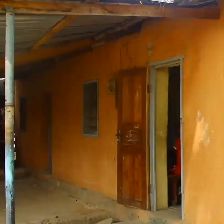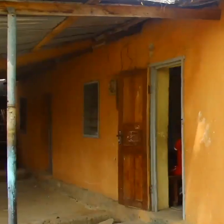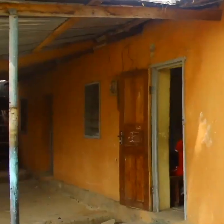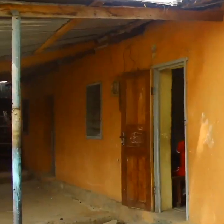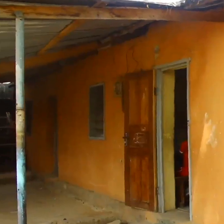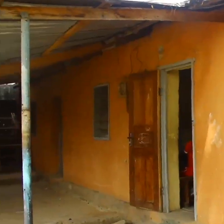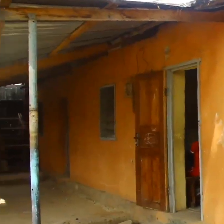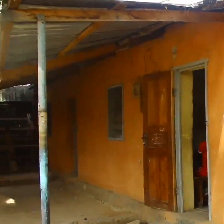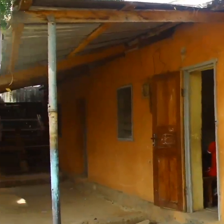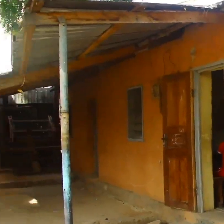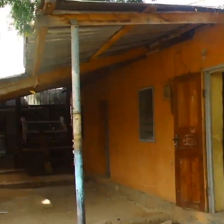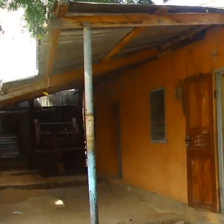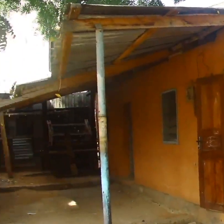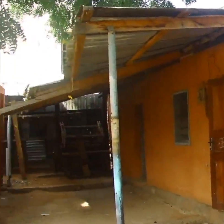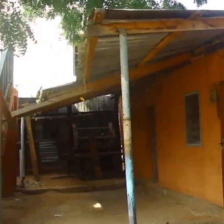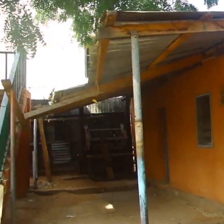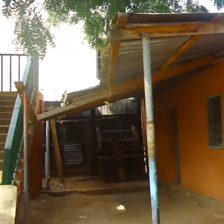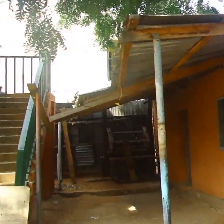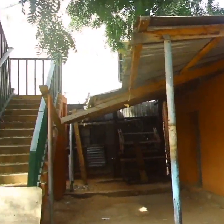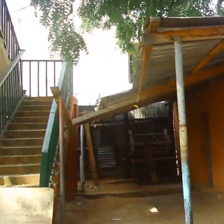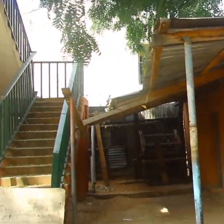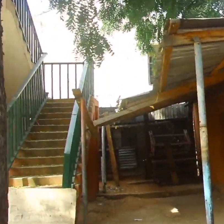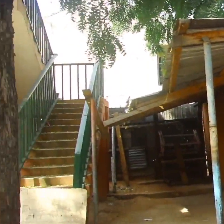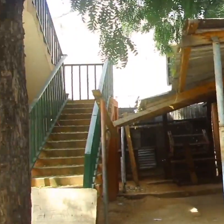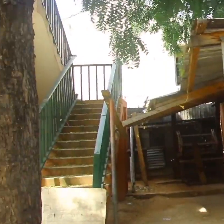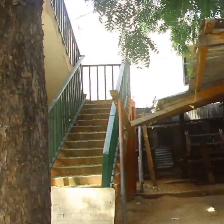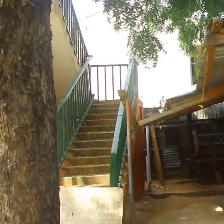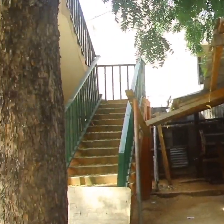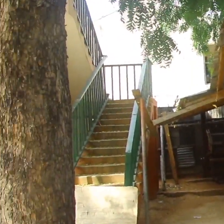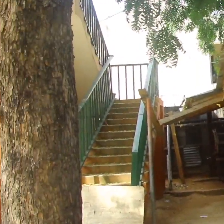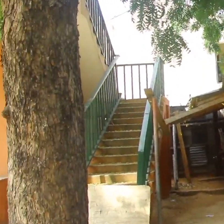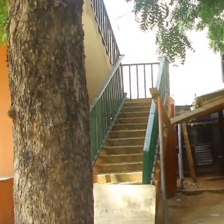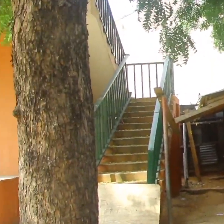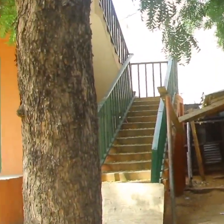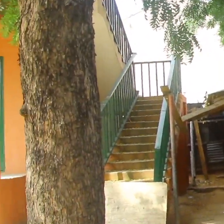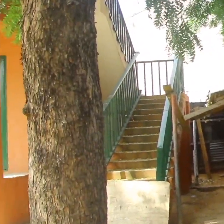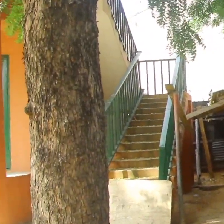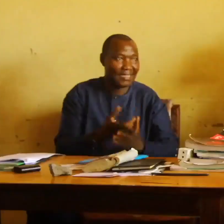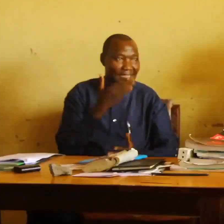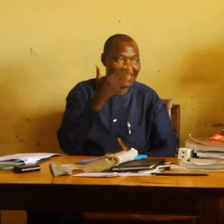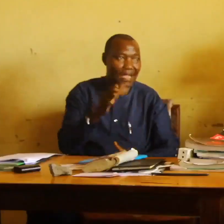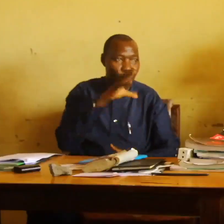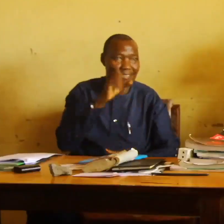The school strategy is 2010, but before the school was started, there was a Deaf Center case.